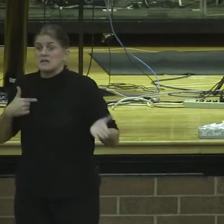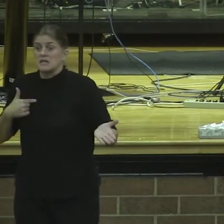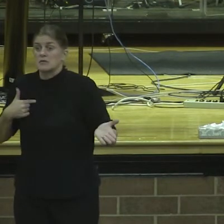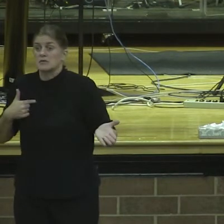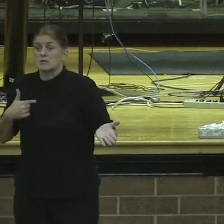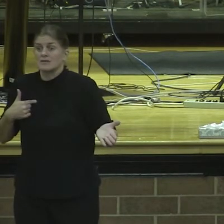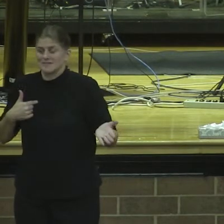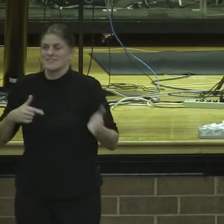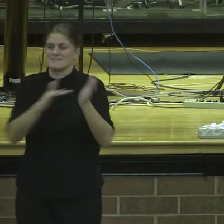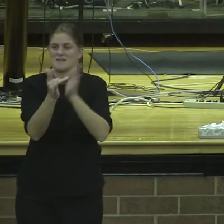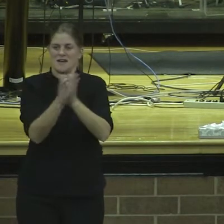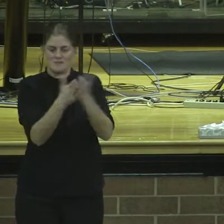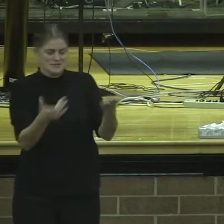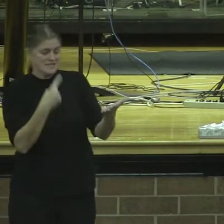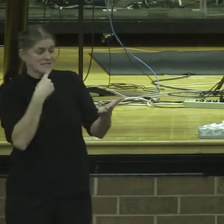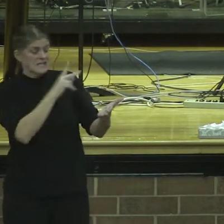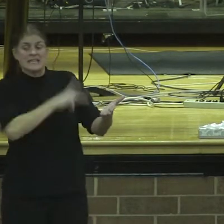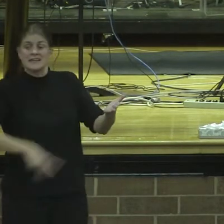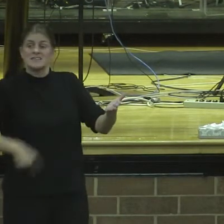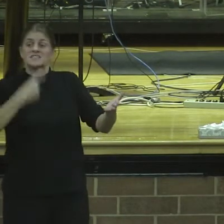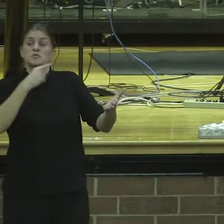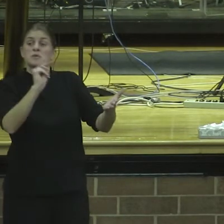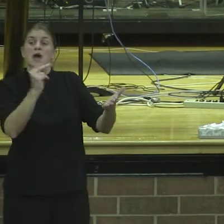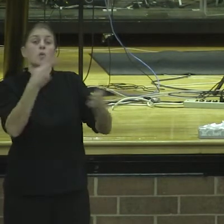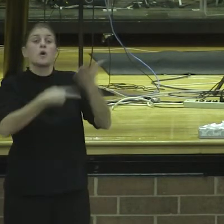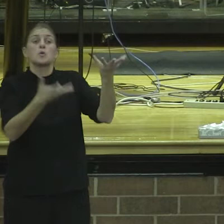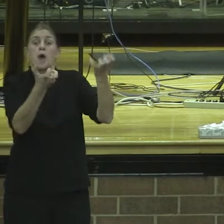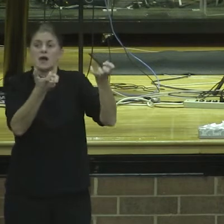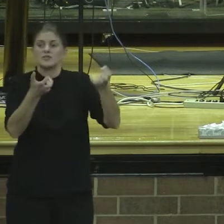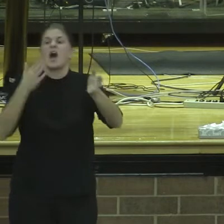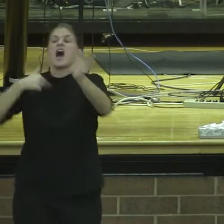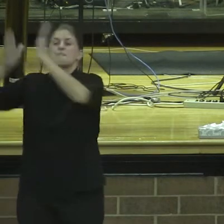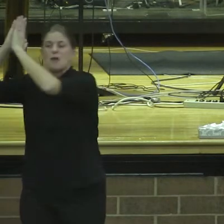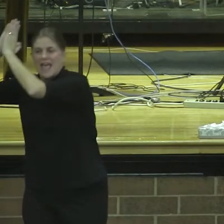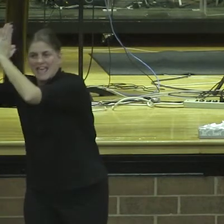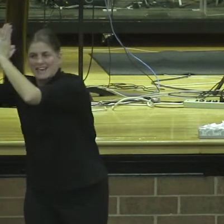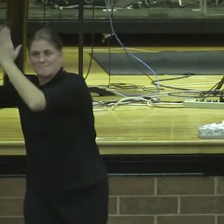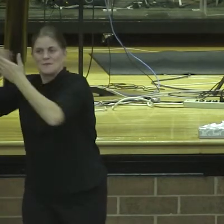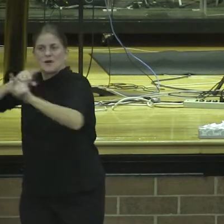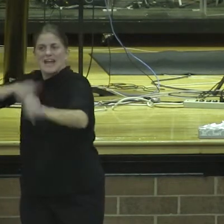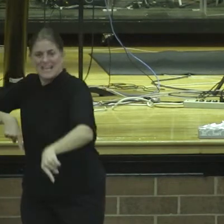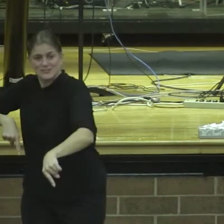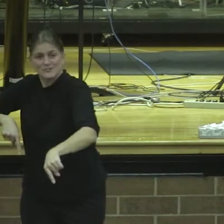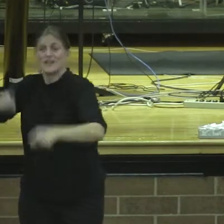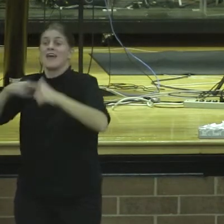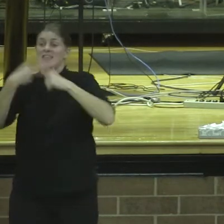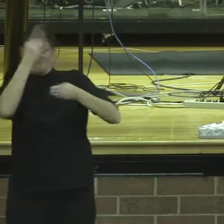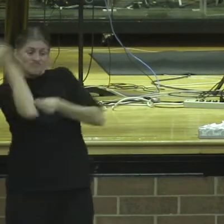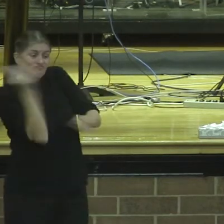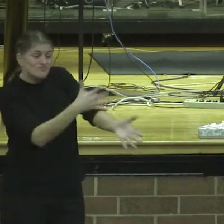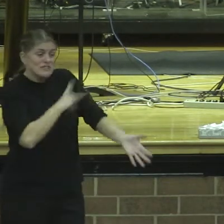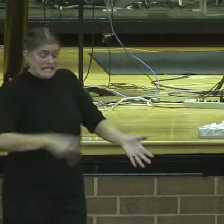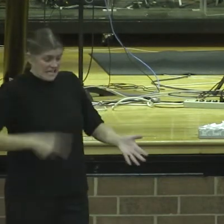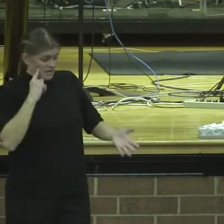Chapter 2, verse 4. The king said to me, what do you request? So I prayed to the God of heaven. Then I said to the king, if it